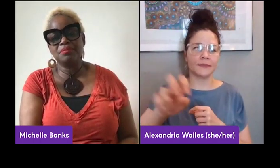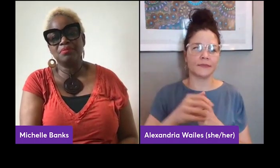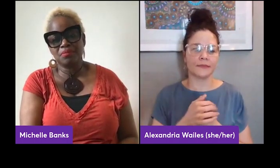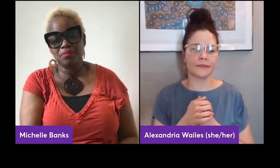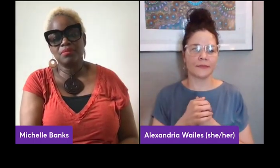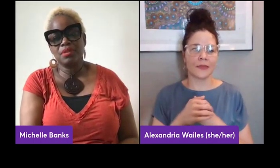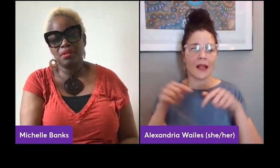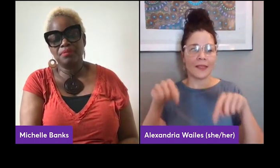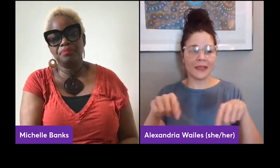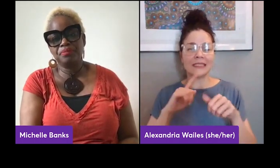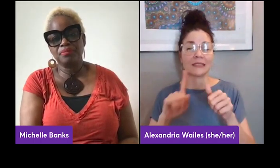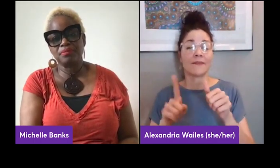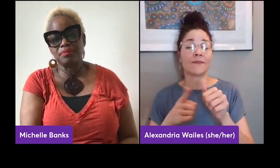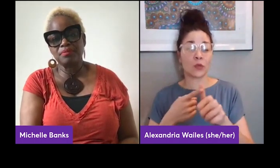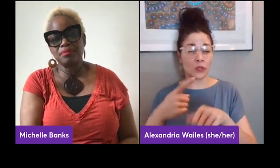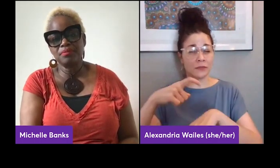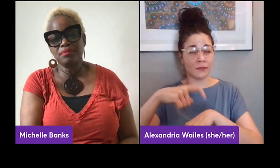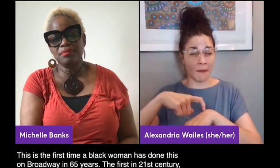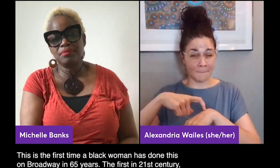journey.